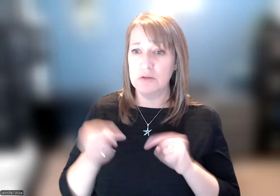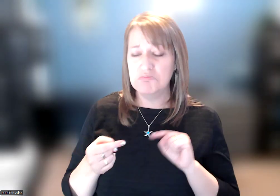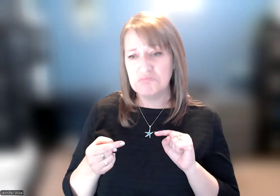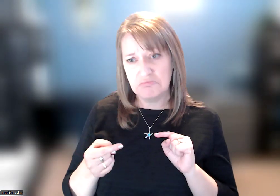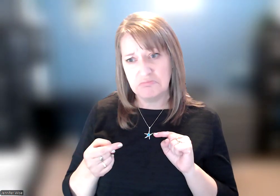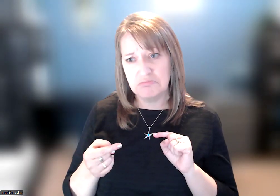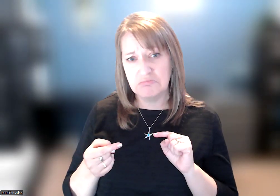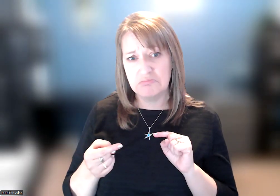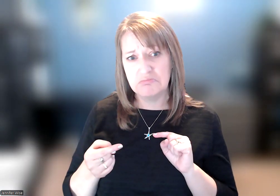hurt